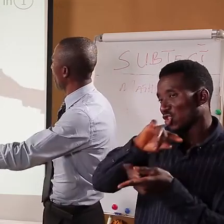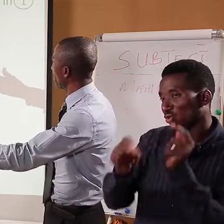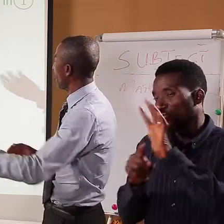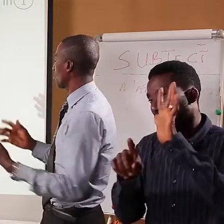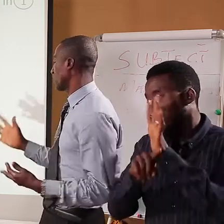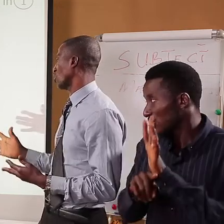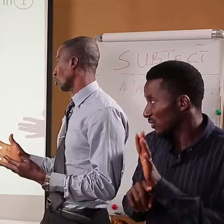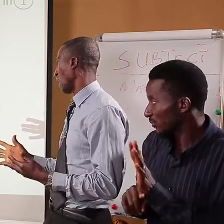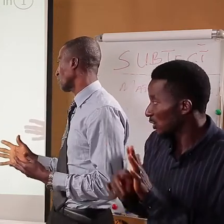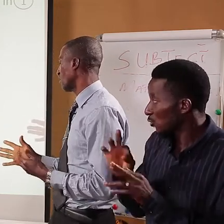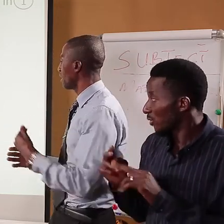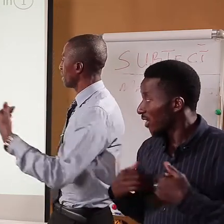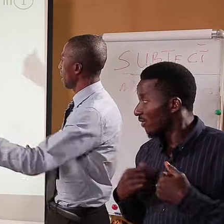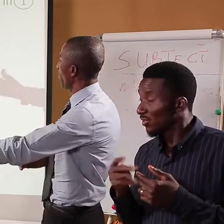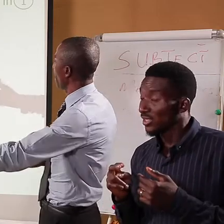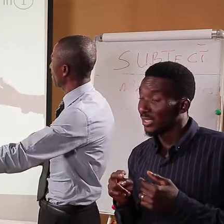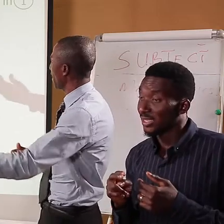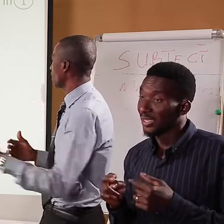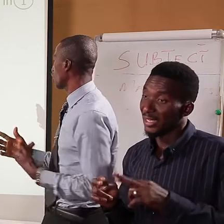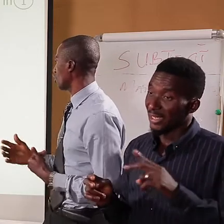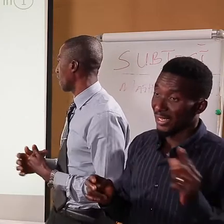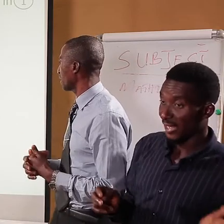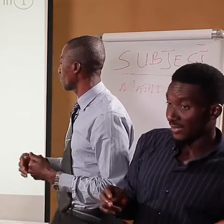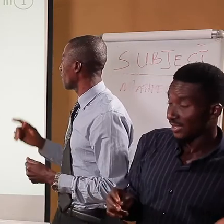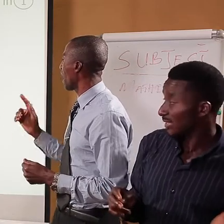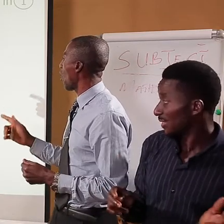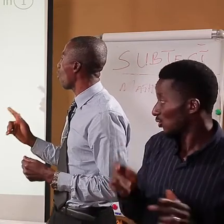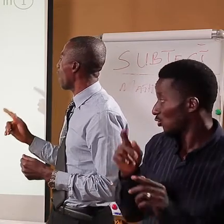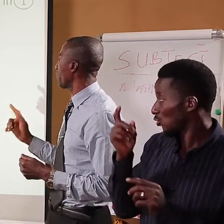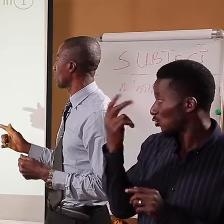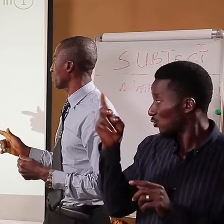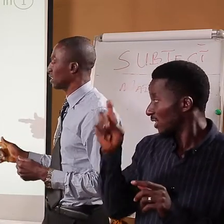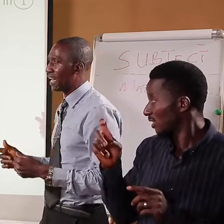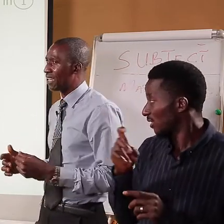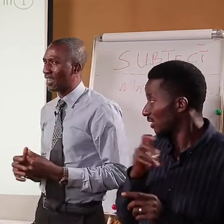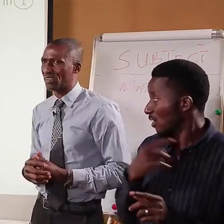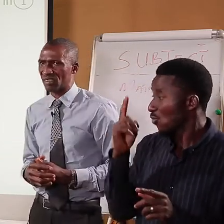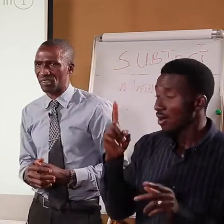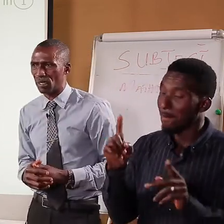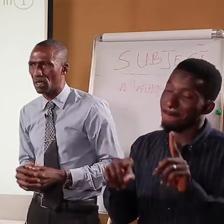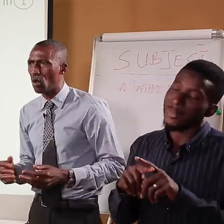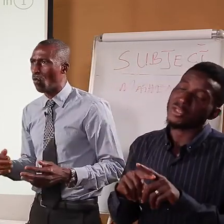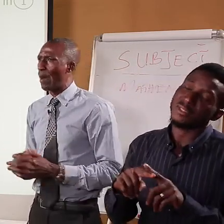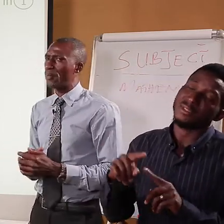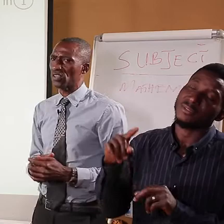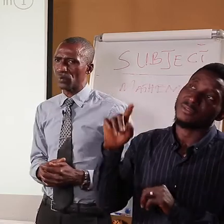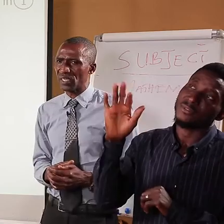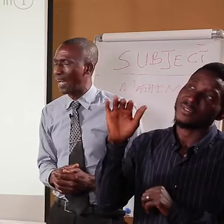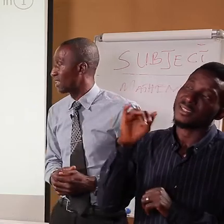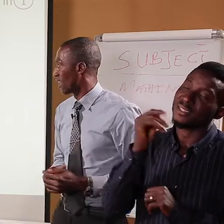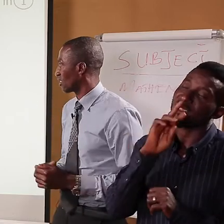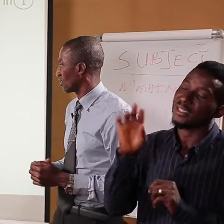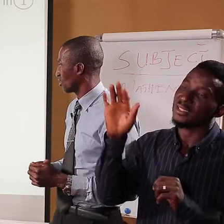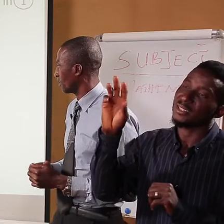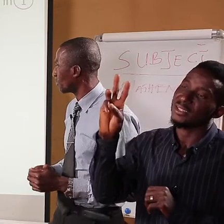the left-hand side, which is 2x, the left-hand side, which is 2x, and 1 plus 15, the answer is 16. 1 plus 15,